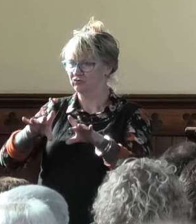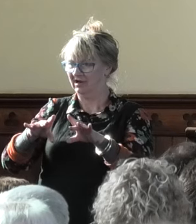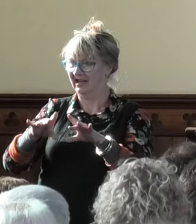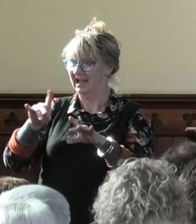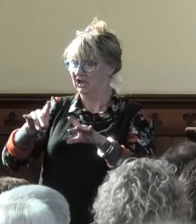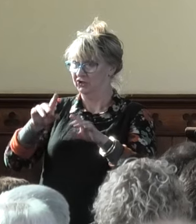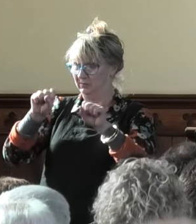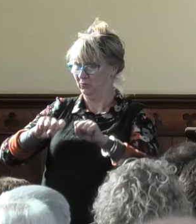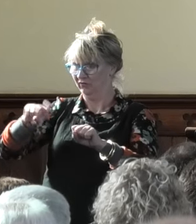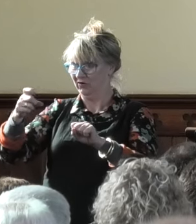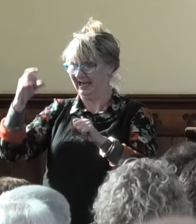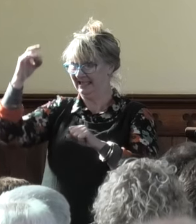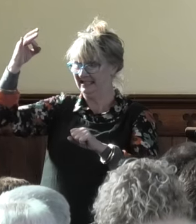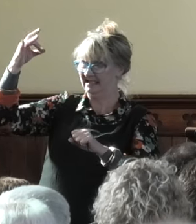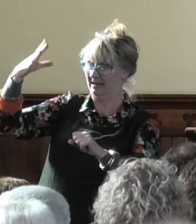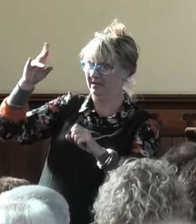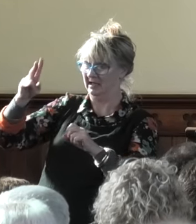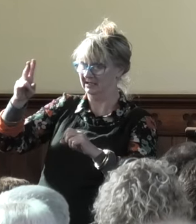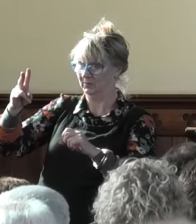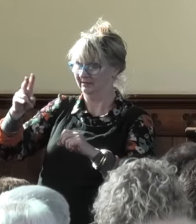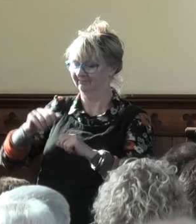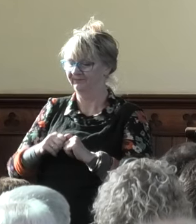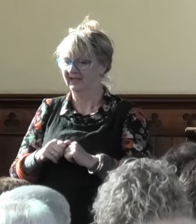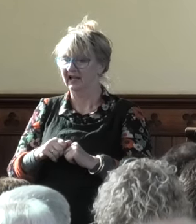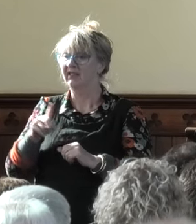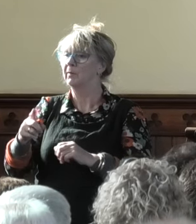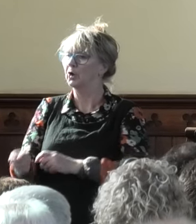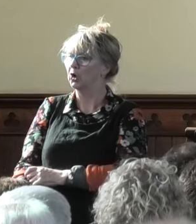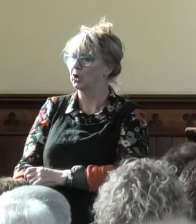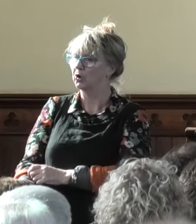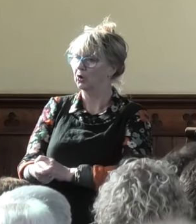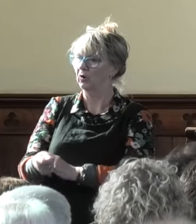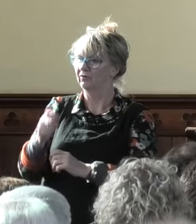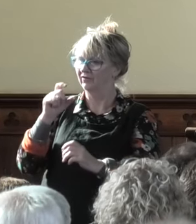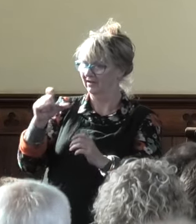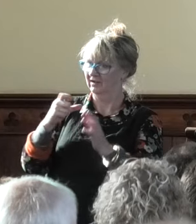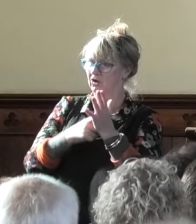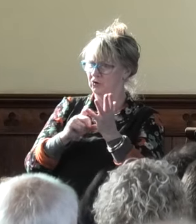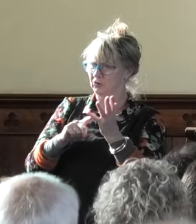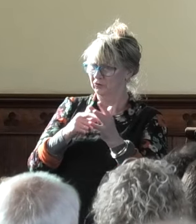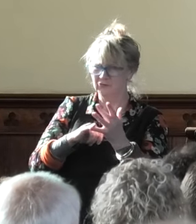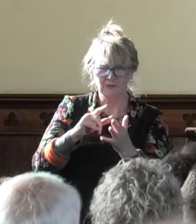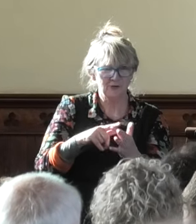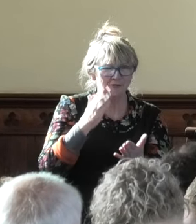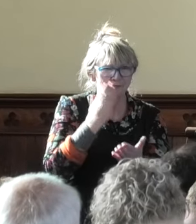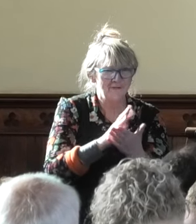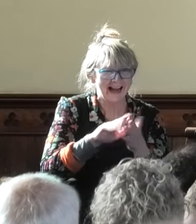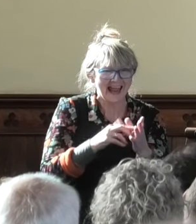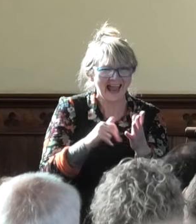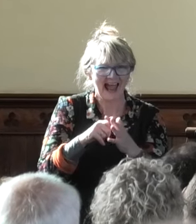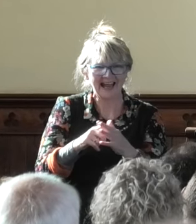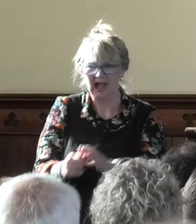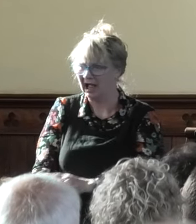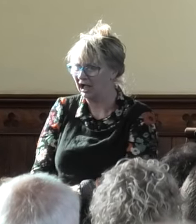next summer. They went on a golf cruise once. Really, Hank? a golf cruise. But